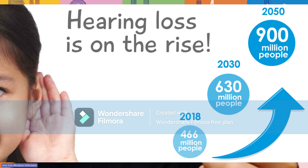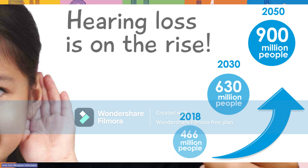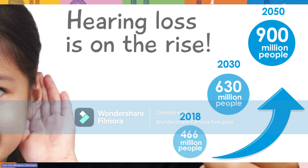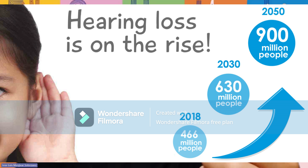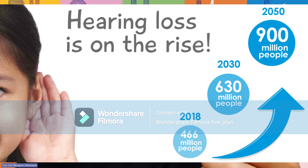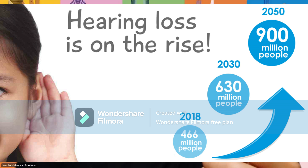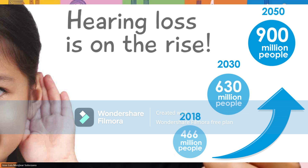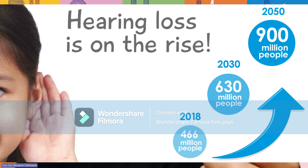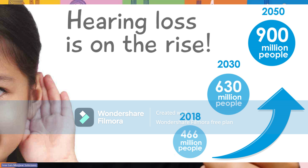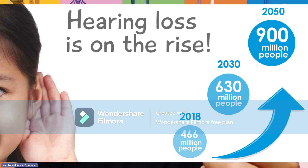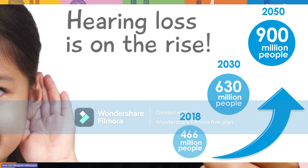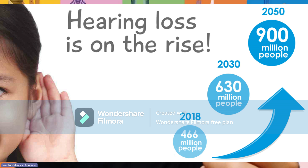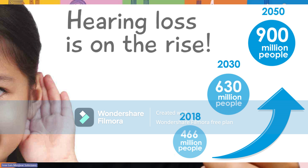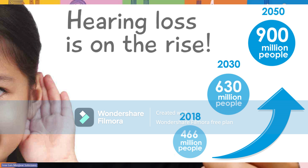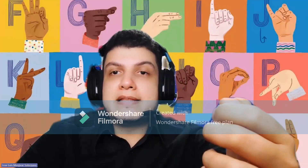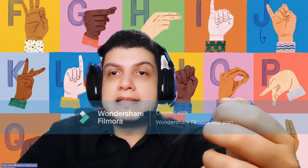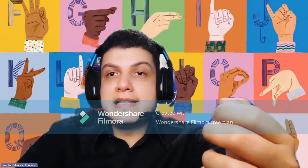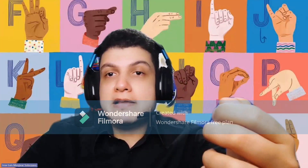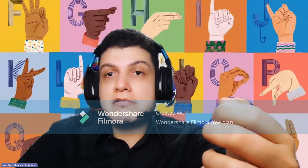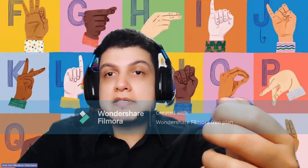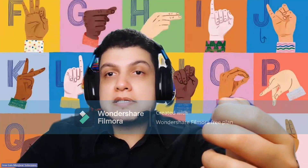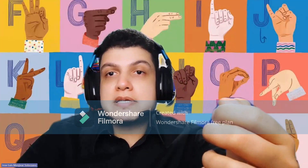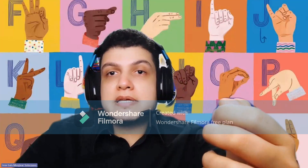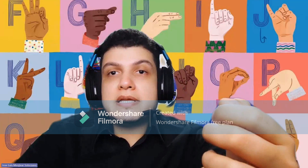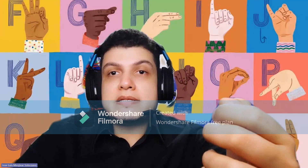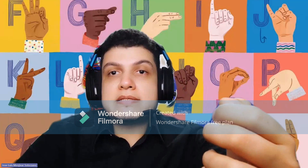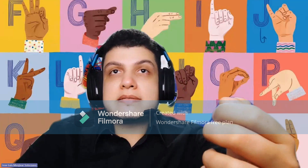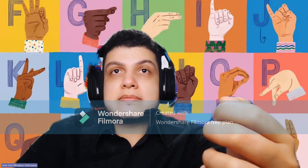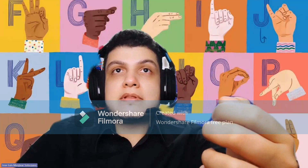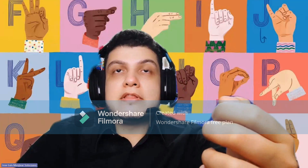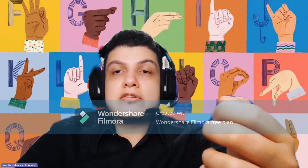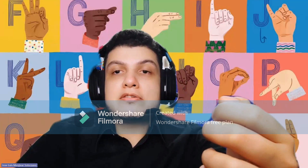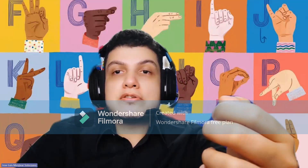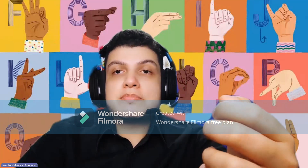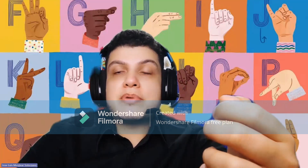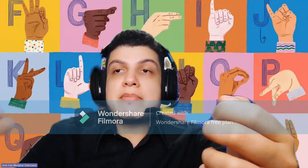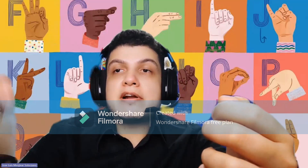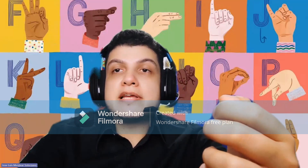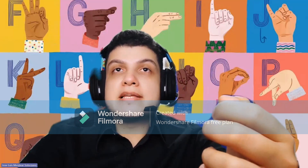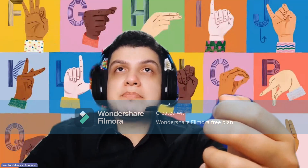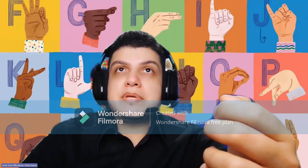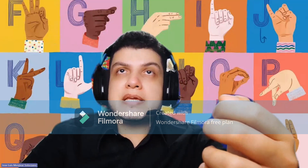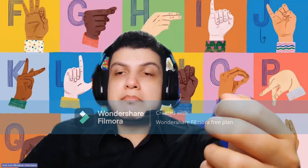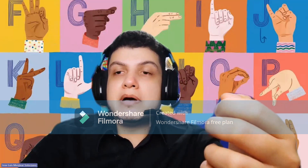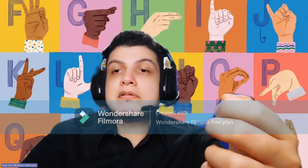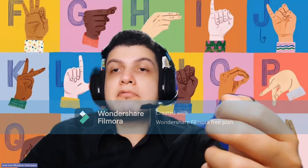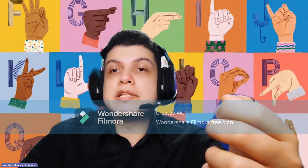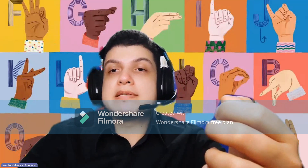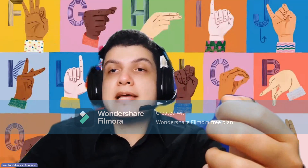study that says that the language, it is not just primarily speaking, but with the